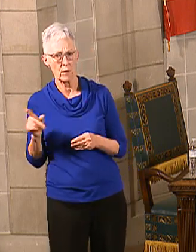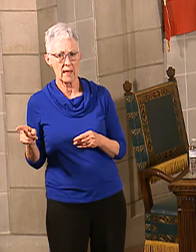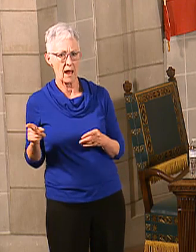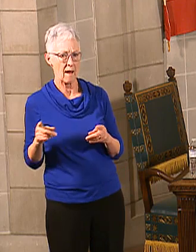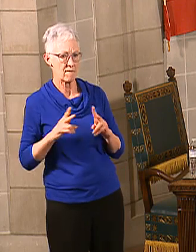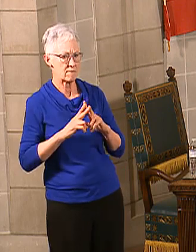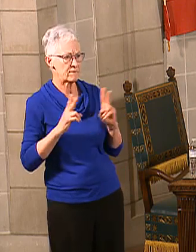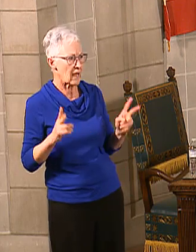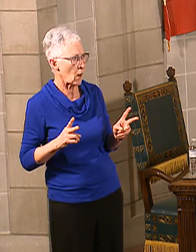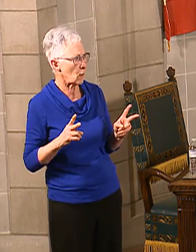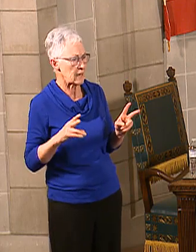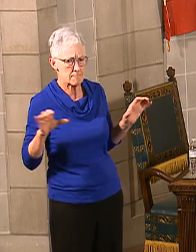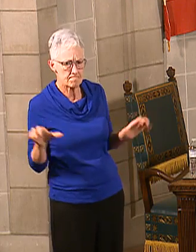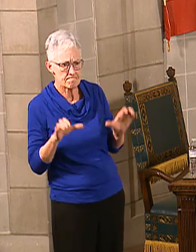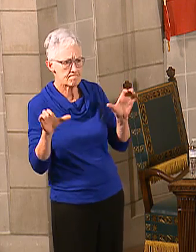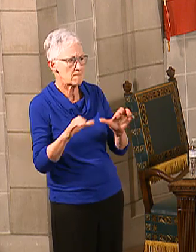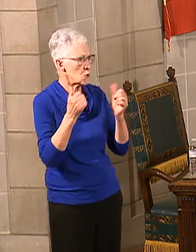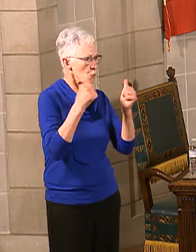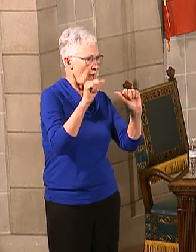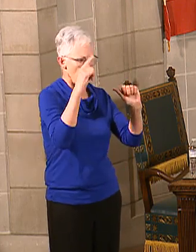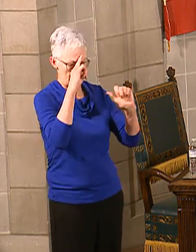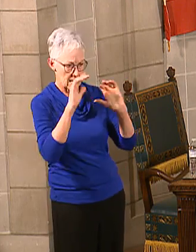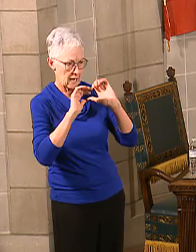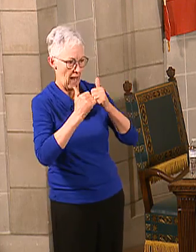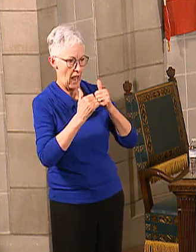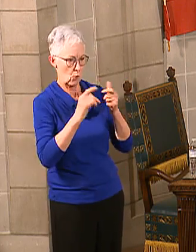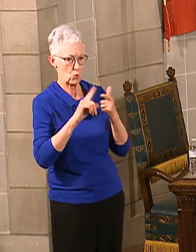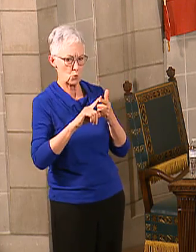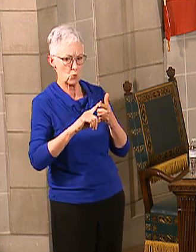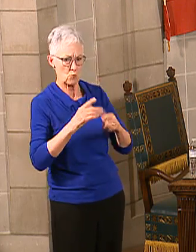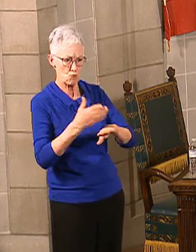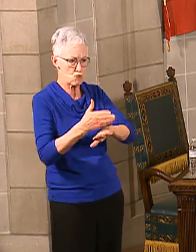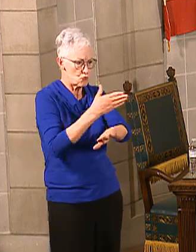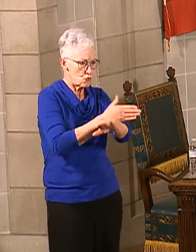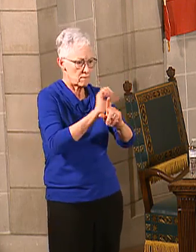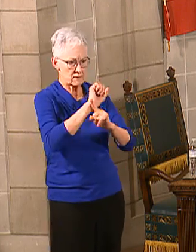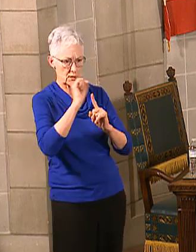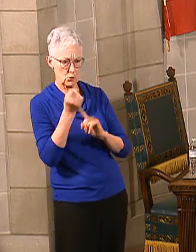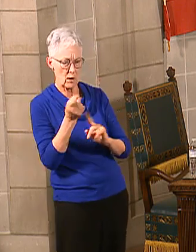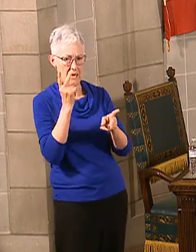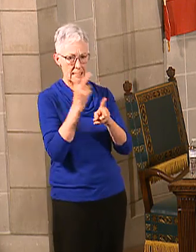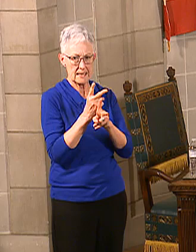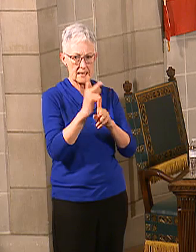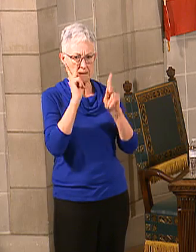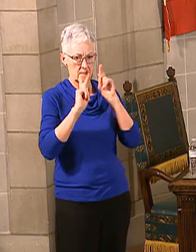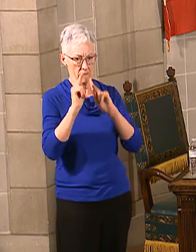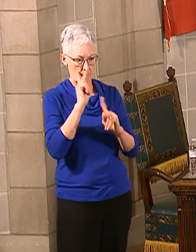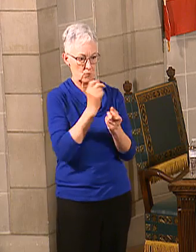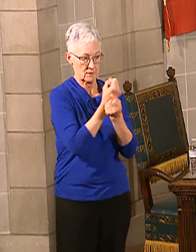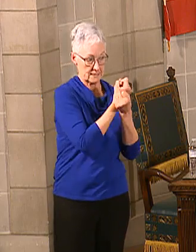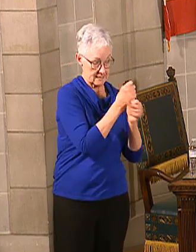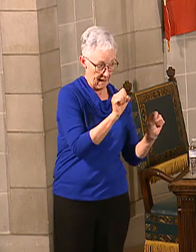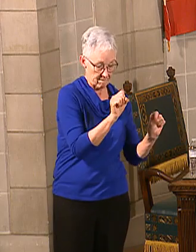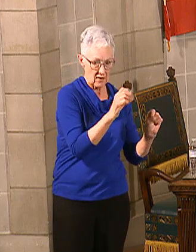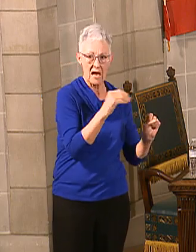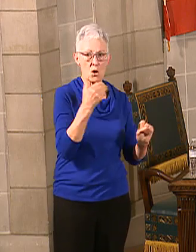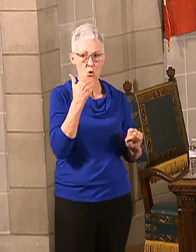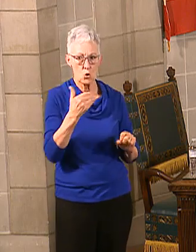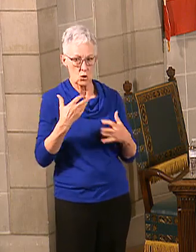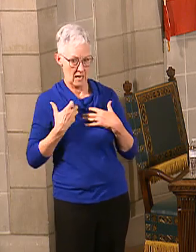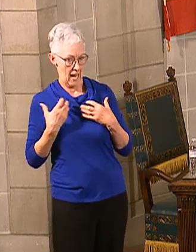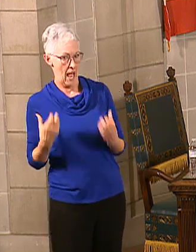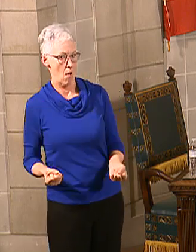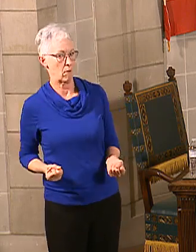and have been for several weeks because it's in our best interest to keep our employees safe and our customers